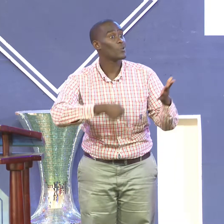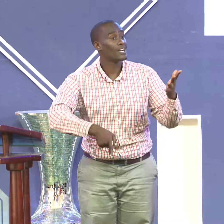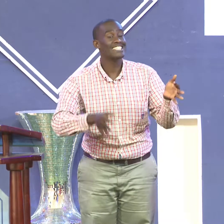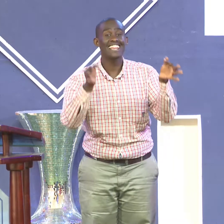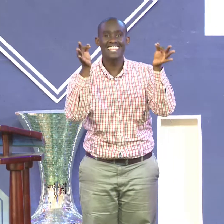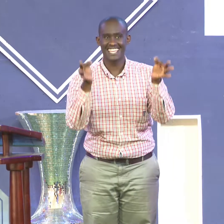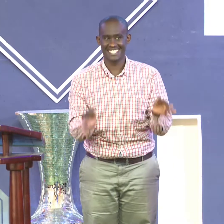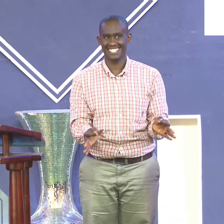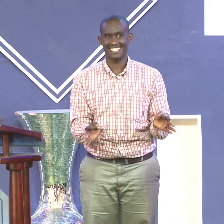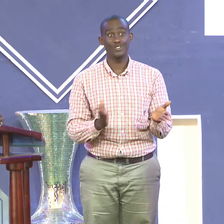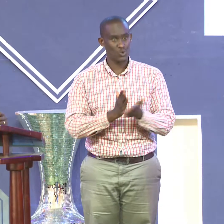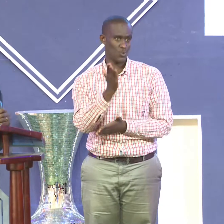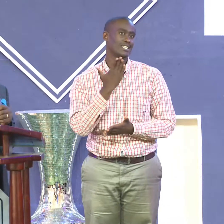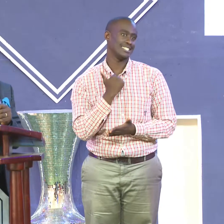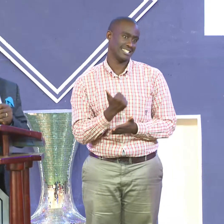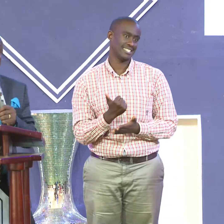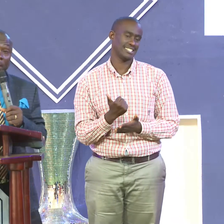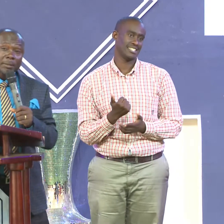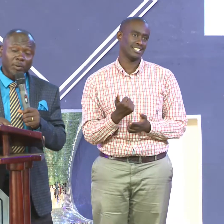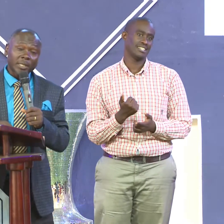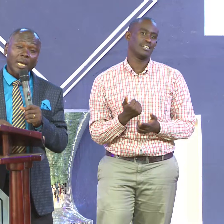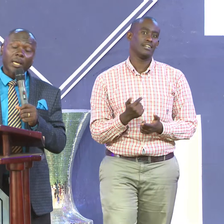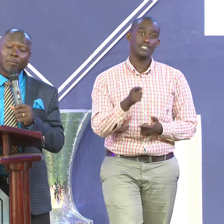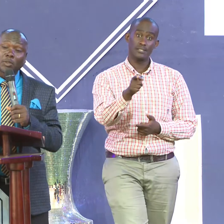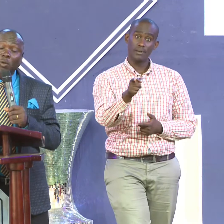need material things. I